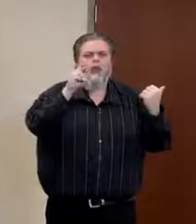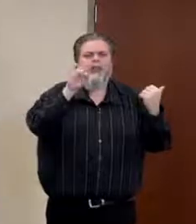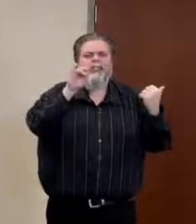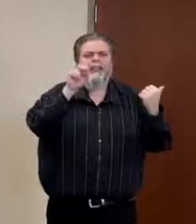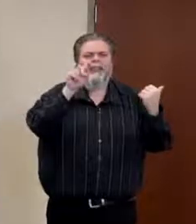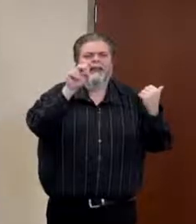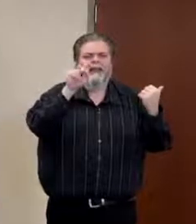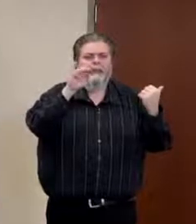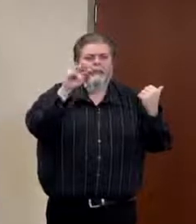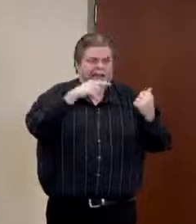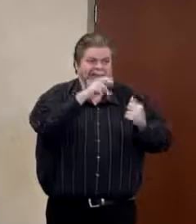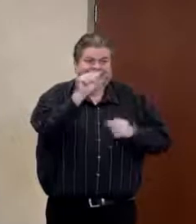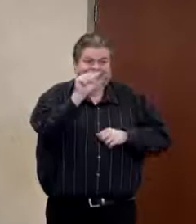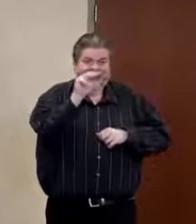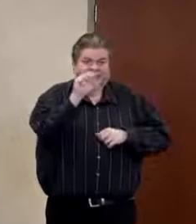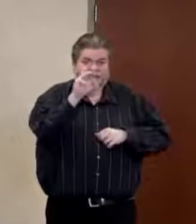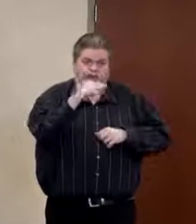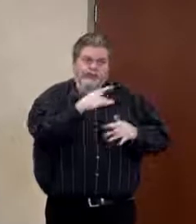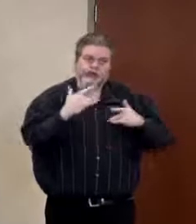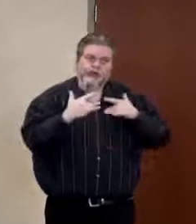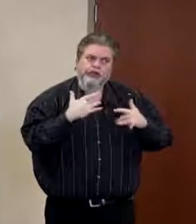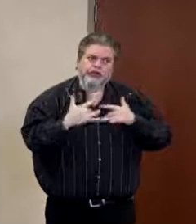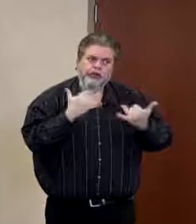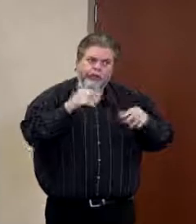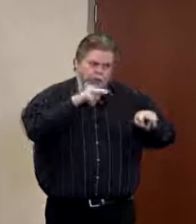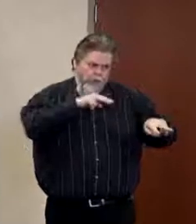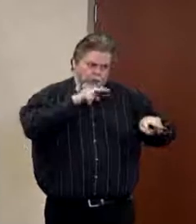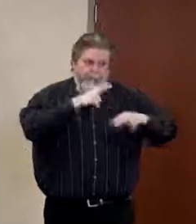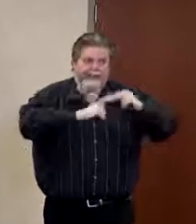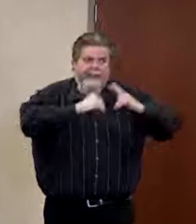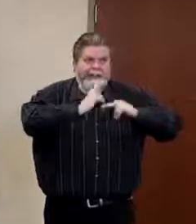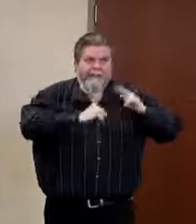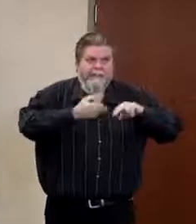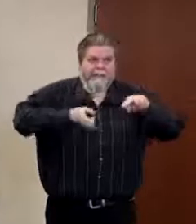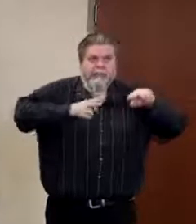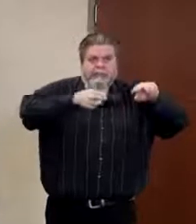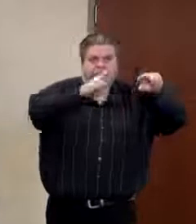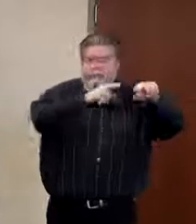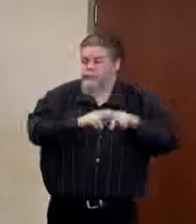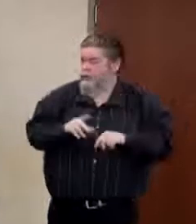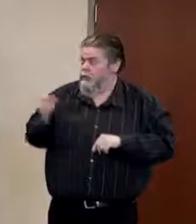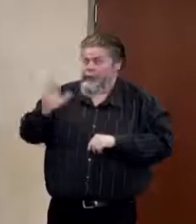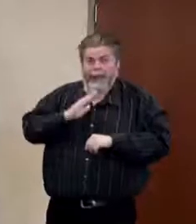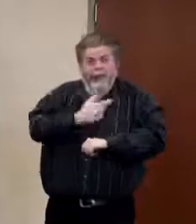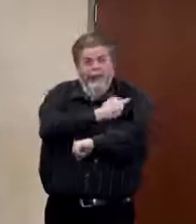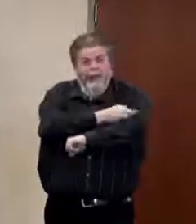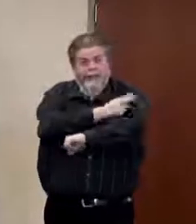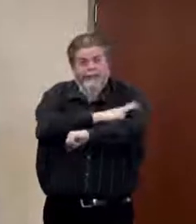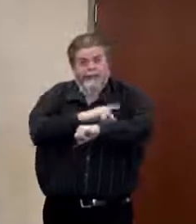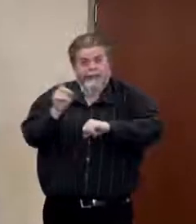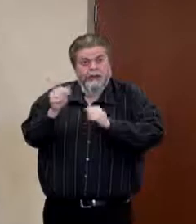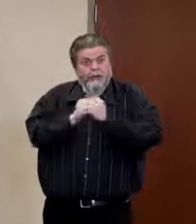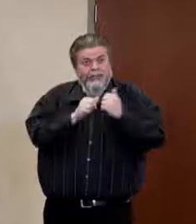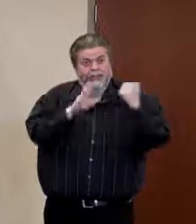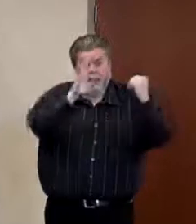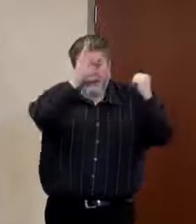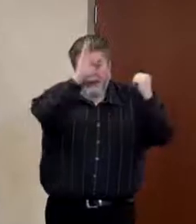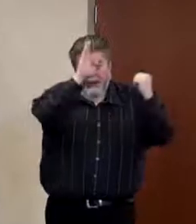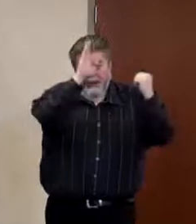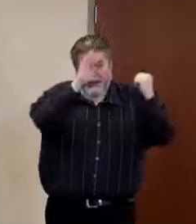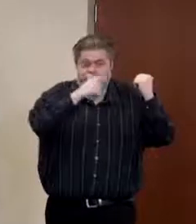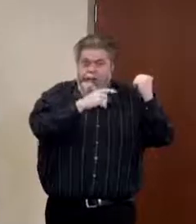for Sanford. They're concerned about it. They should be. But as we've seen with our hospitalization rates, with the Smithfield population, it's a